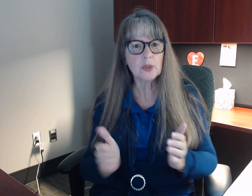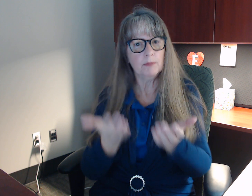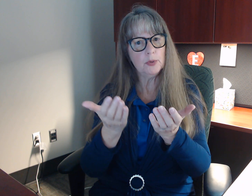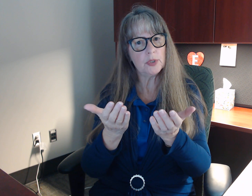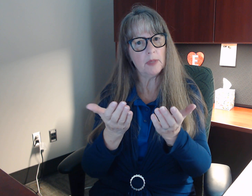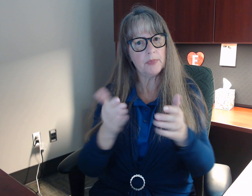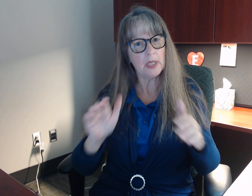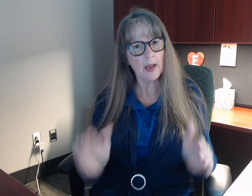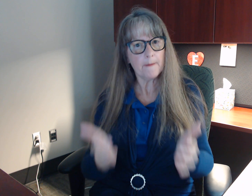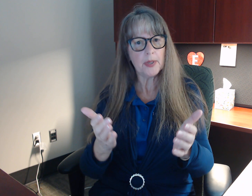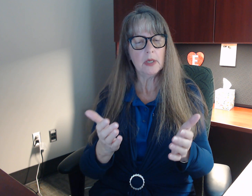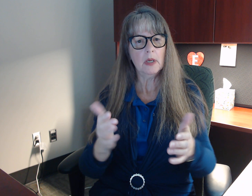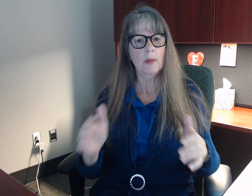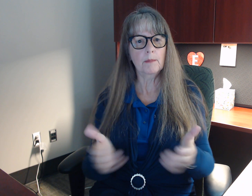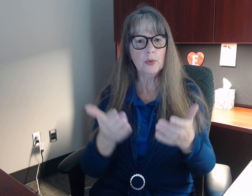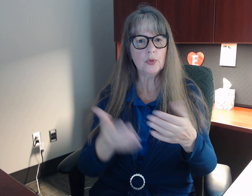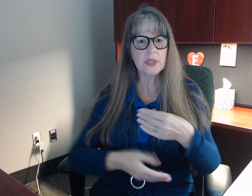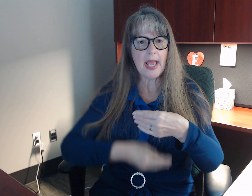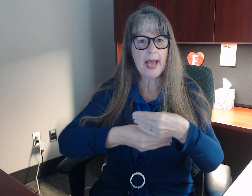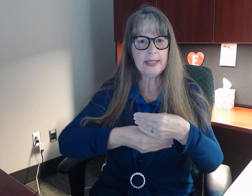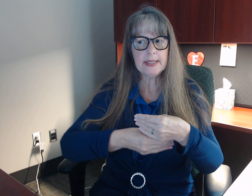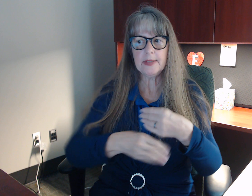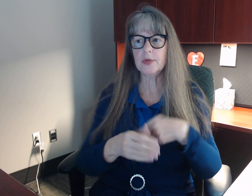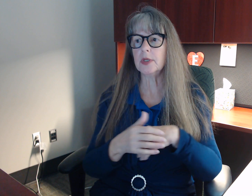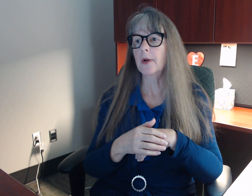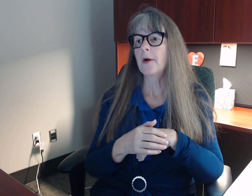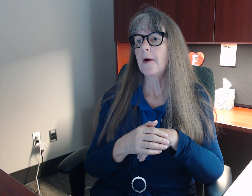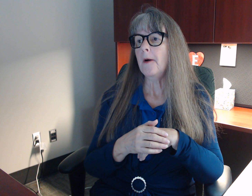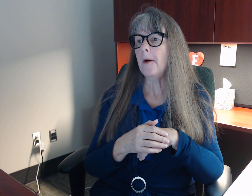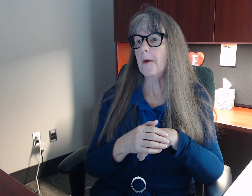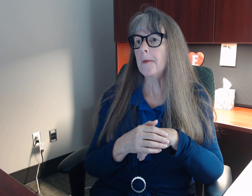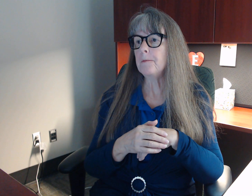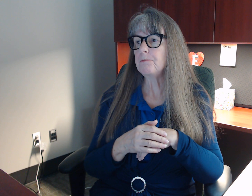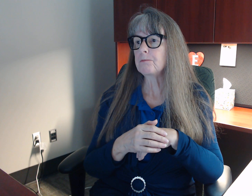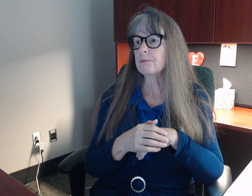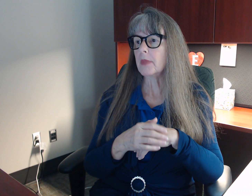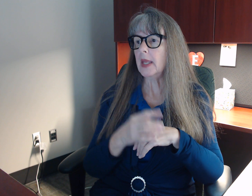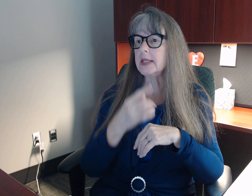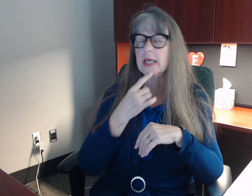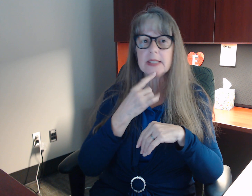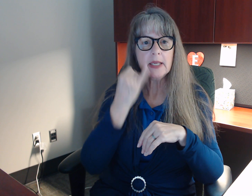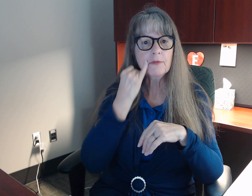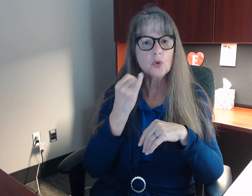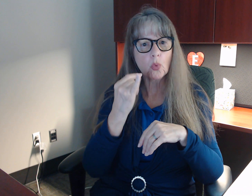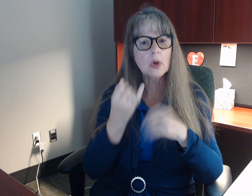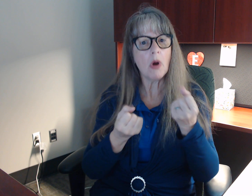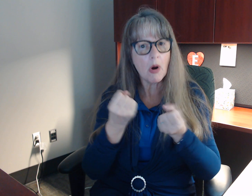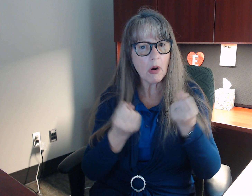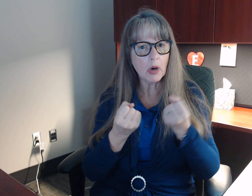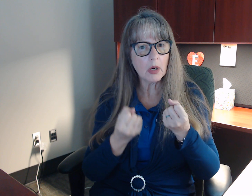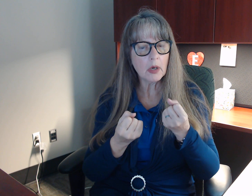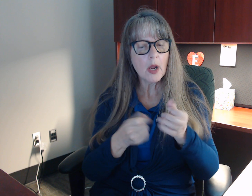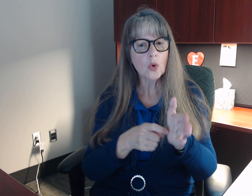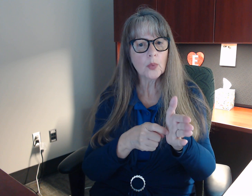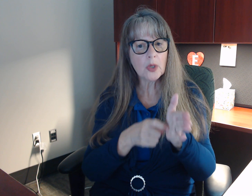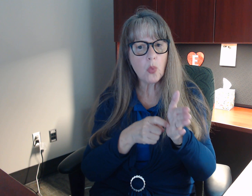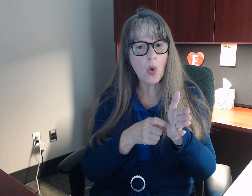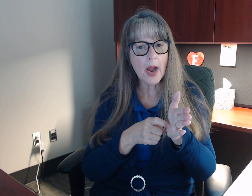boost something up, boost additives. Um, it says if your car